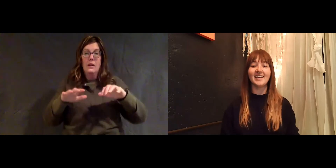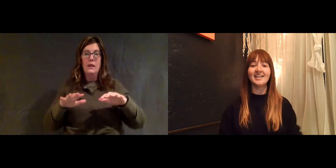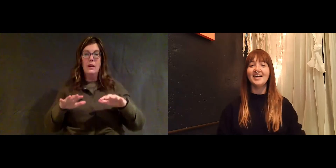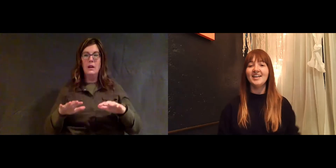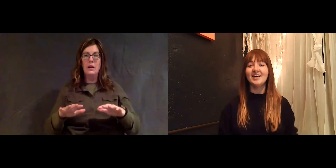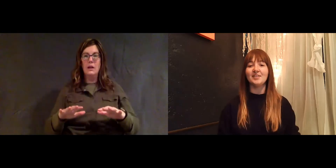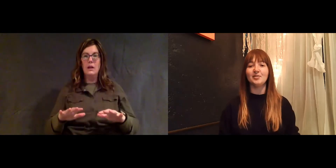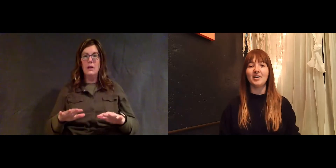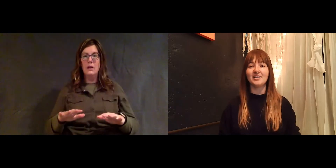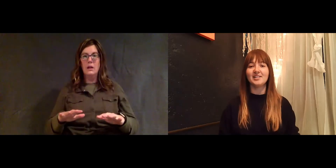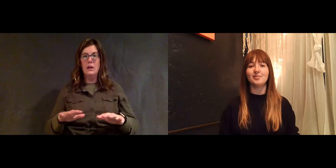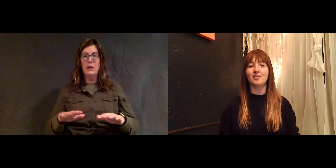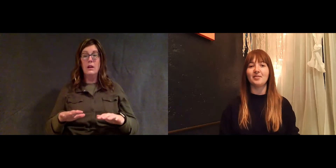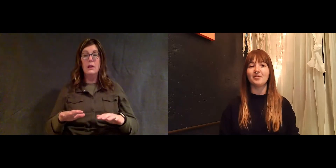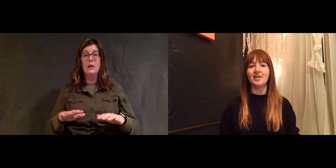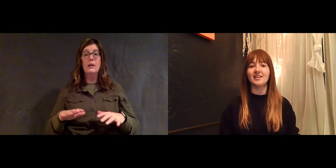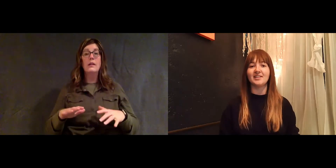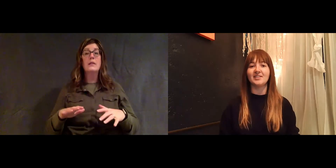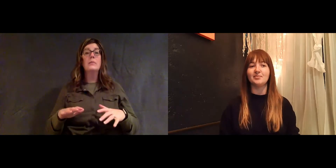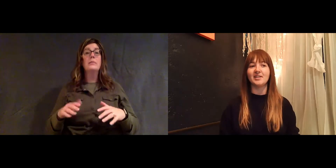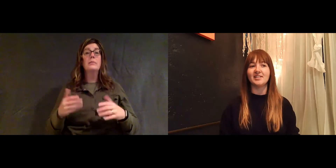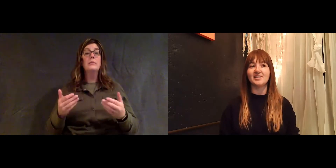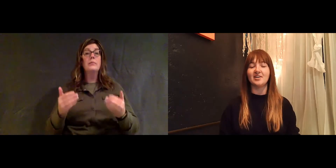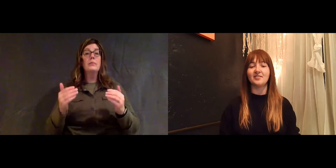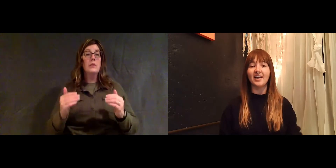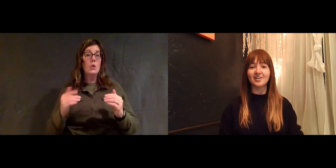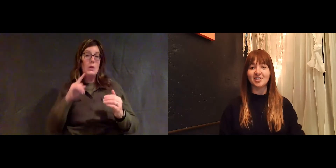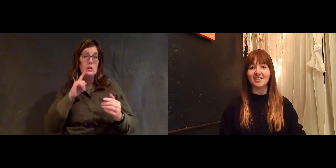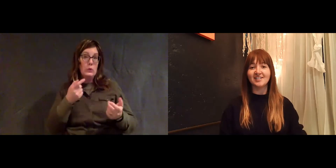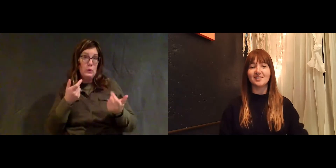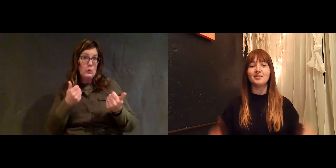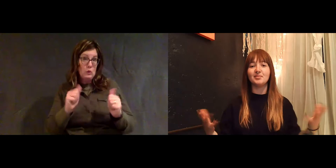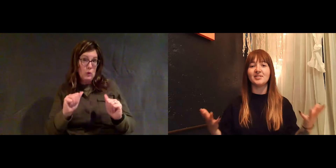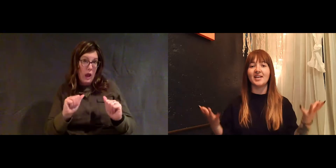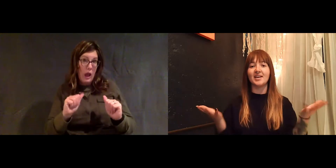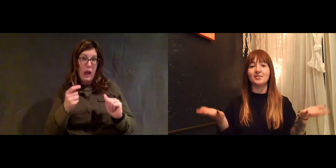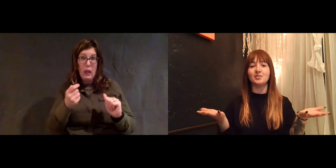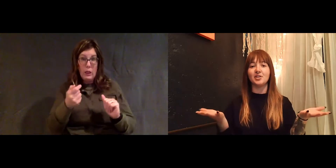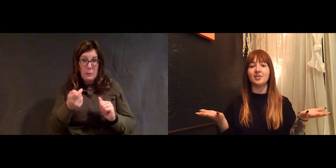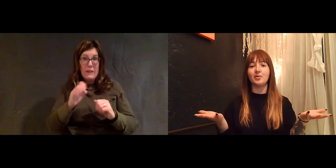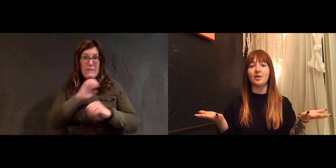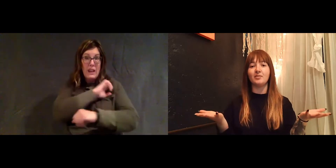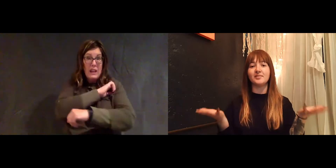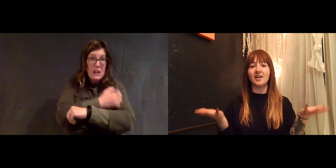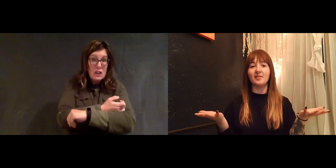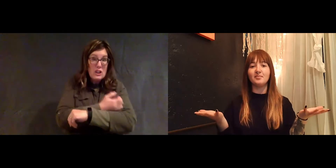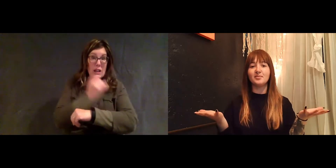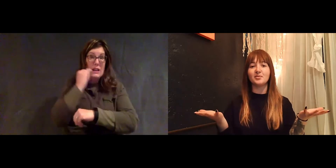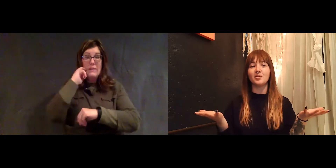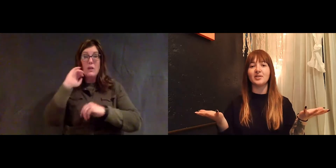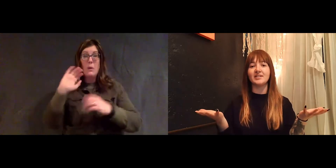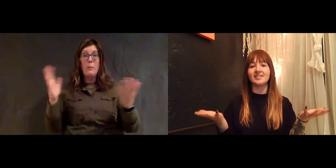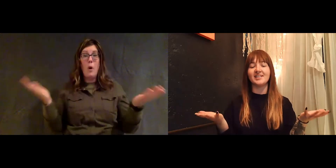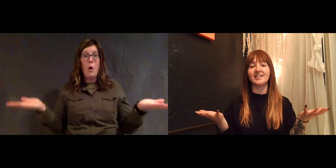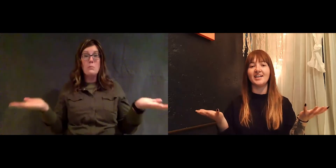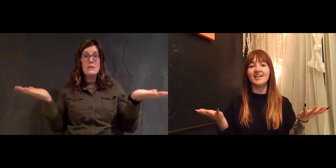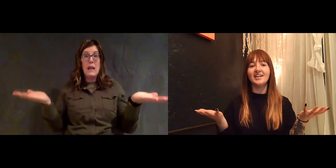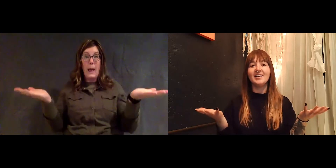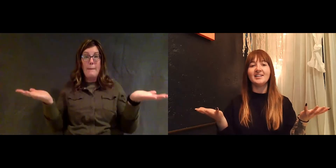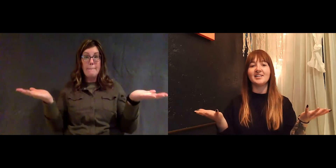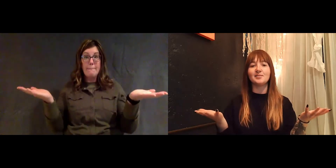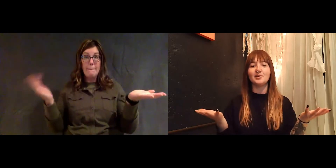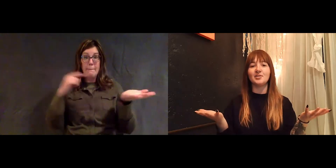And then if you want to experiment with a little bit of energy, some people say if you turn your palms up toward the